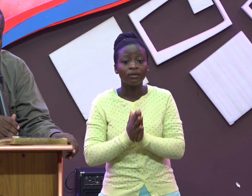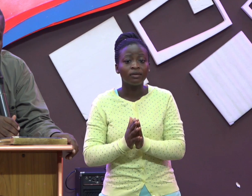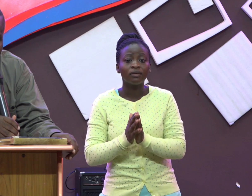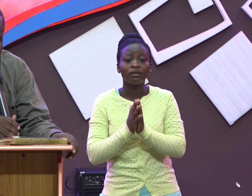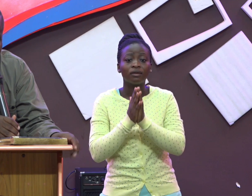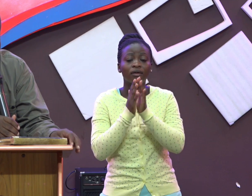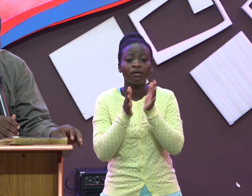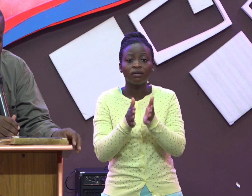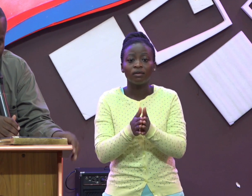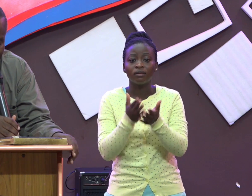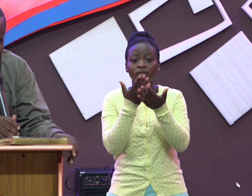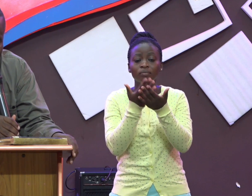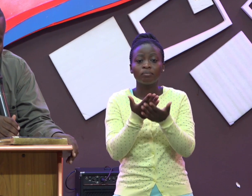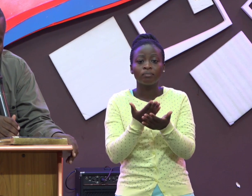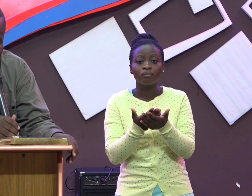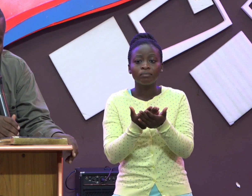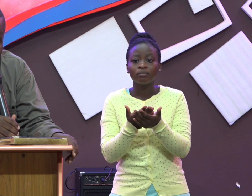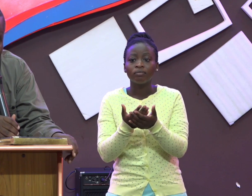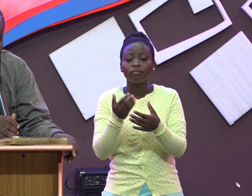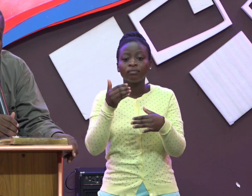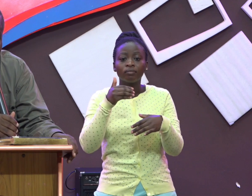supplications. Efeso mukaga kumi na msamu kumi na mnaana.